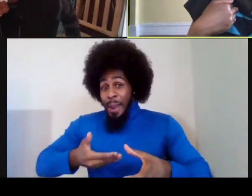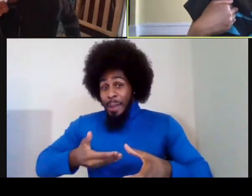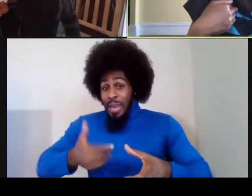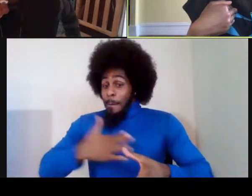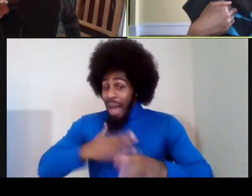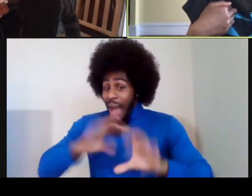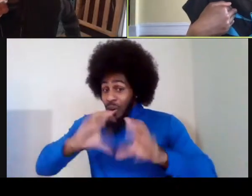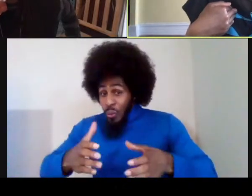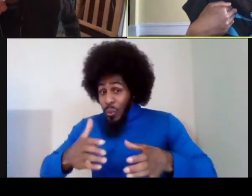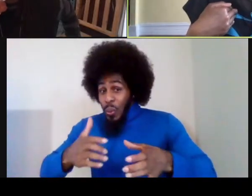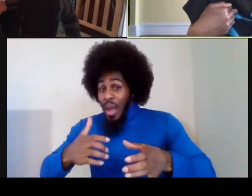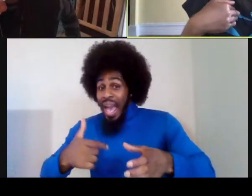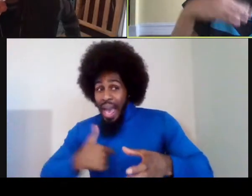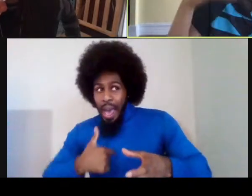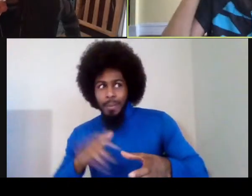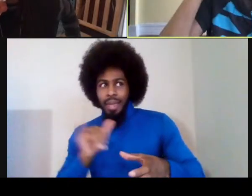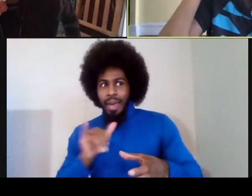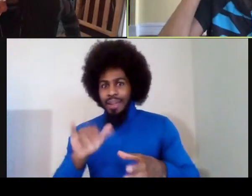the glue.